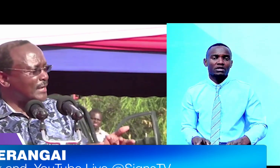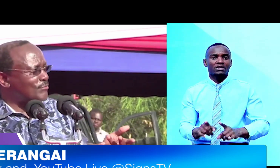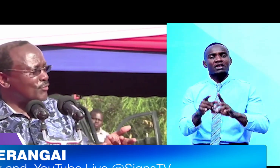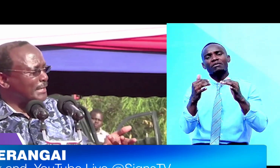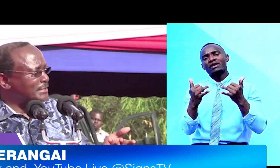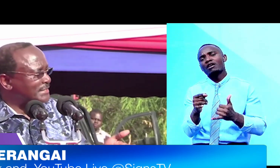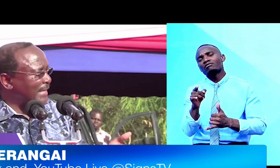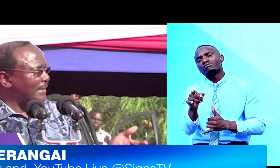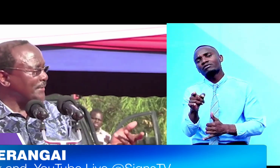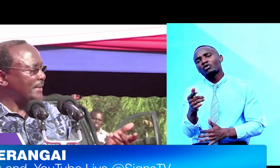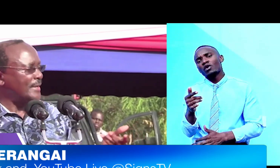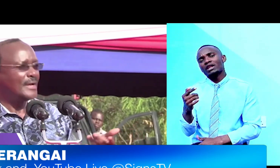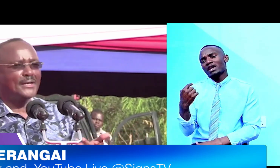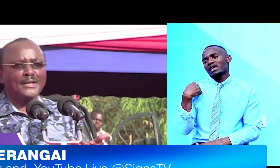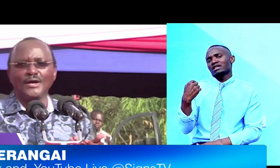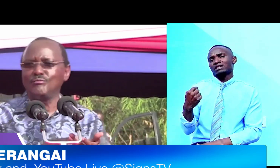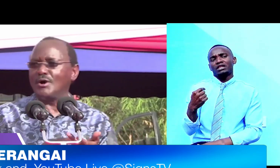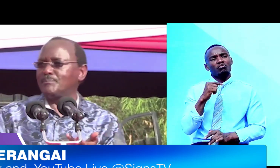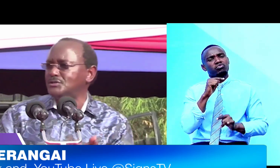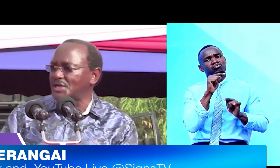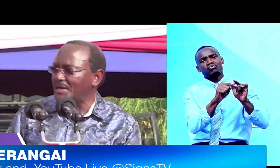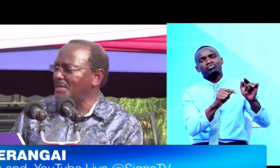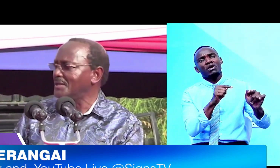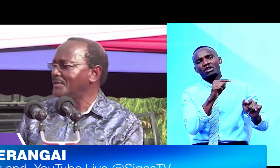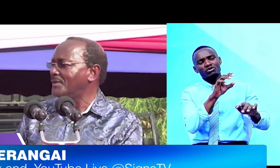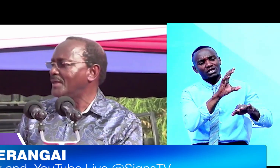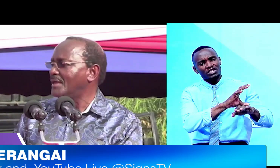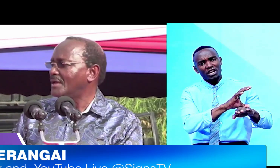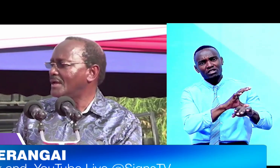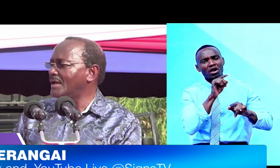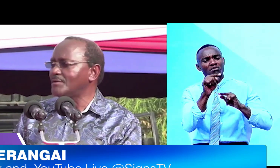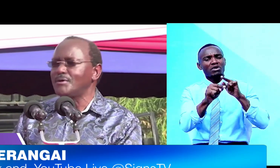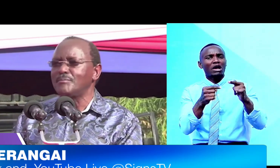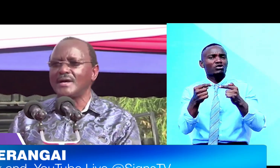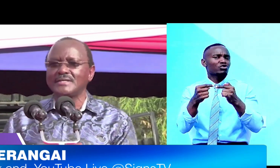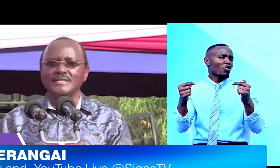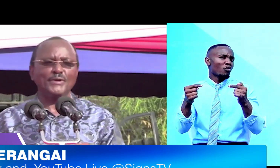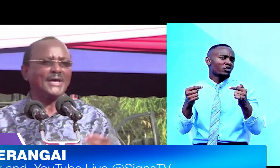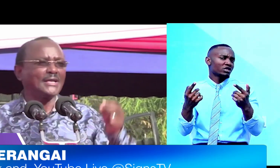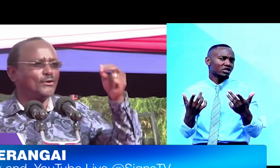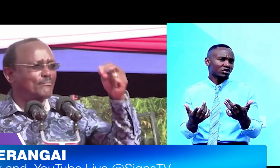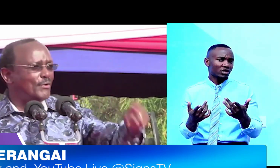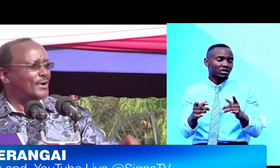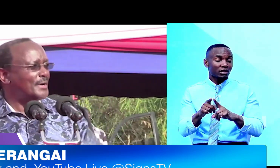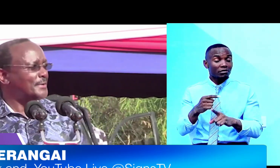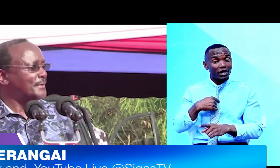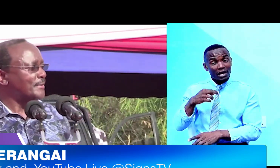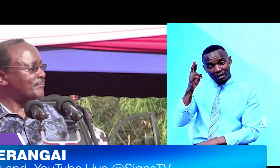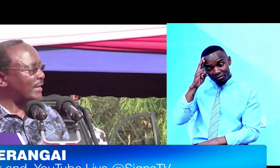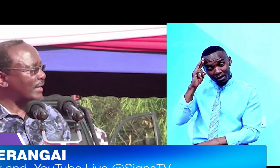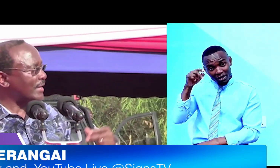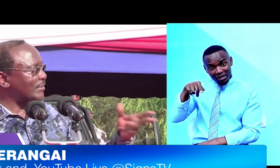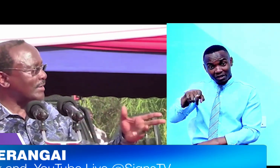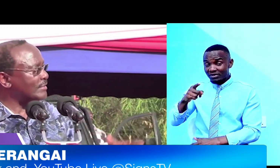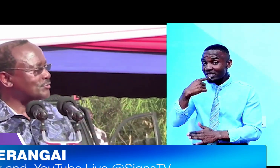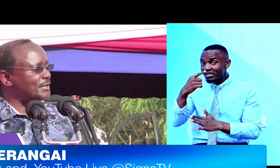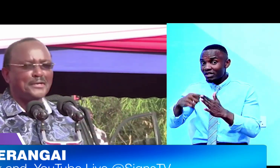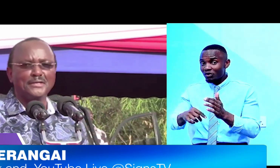analaumu kanisa, analaumu wapinzani. And I remember akisema yeye aliombewa mpaka akawa rais wa Kenya.